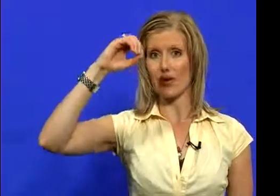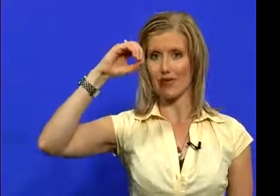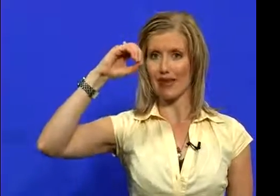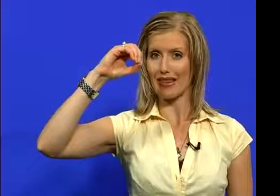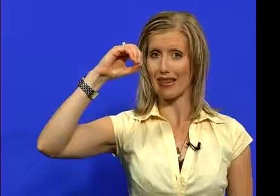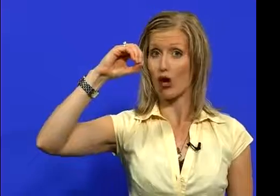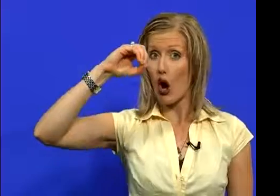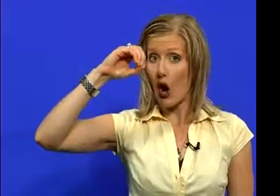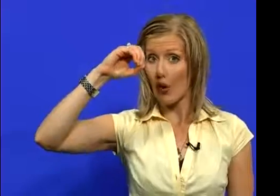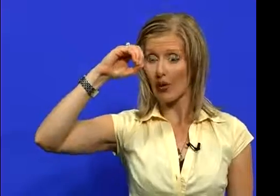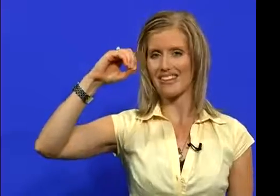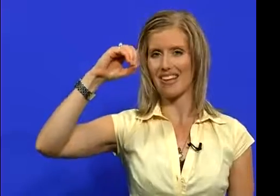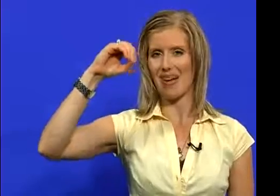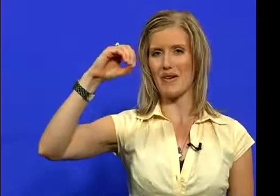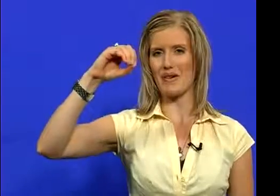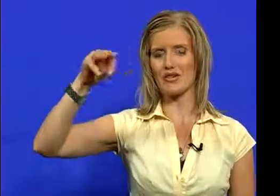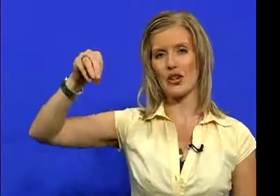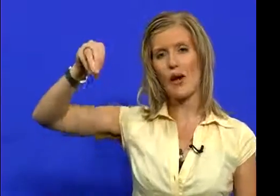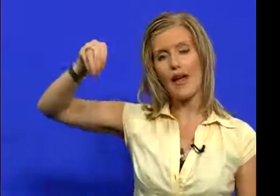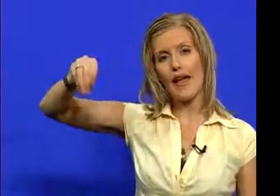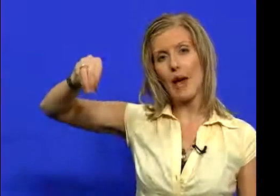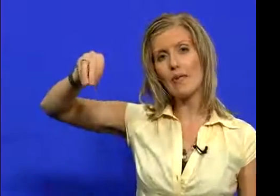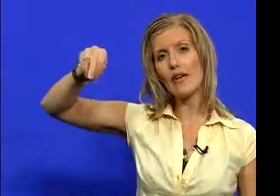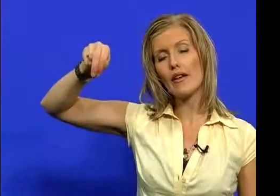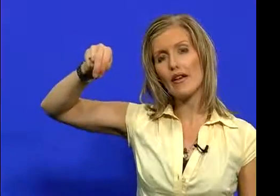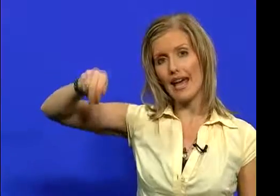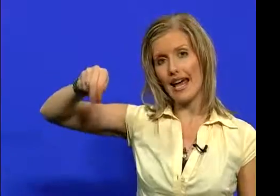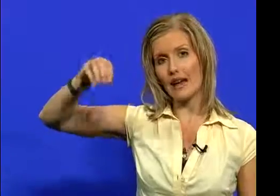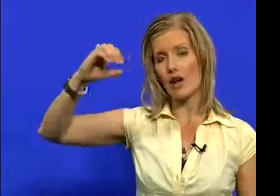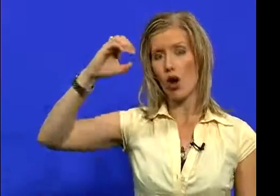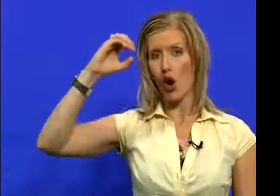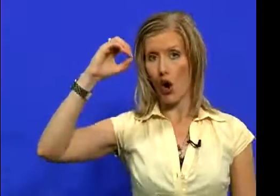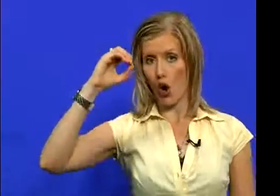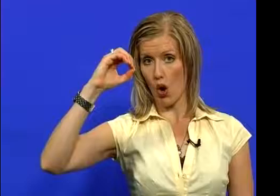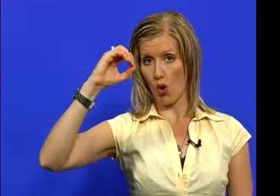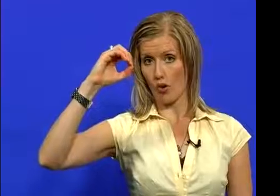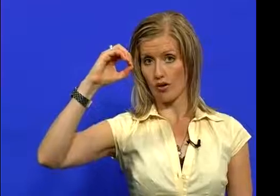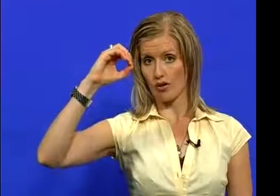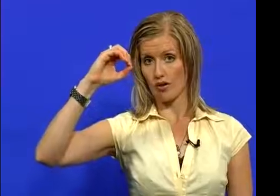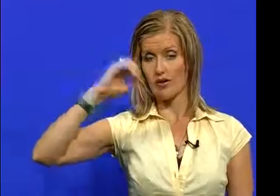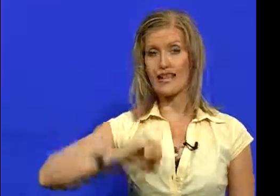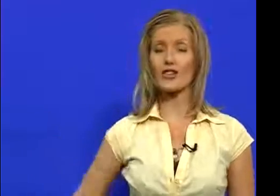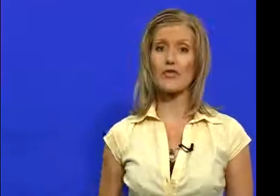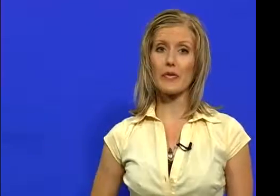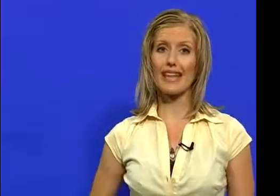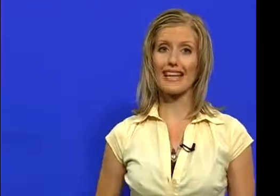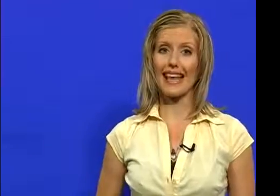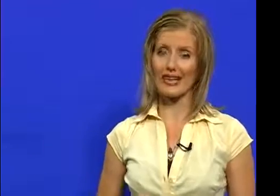to make the letter O. O. So M, N, O. Let's start from the beginning then.